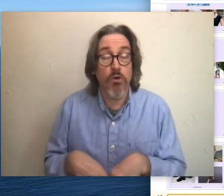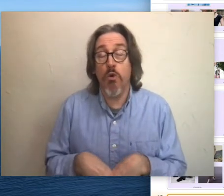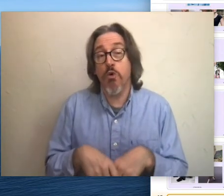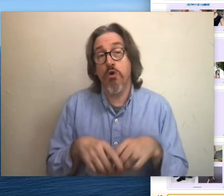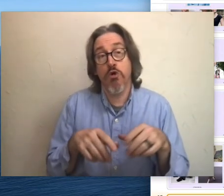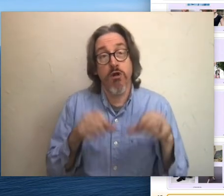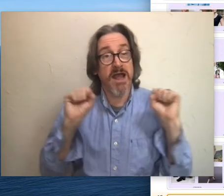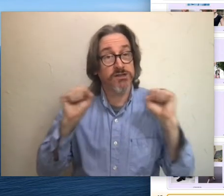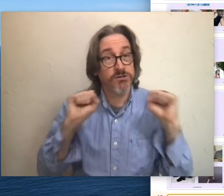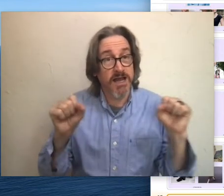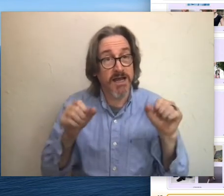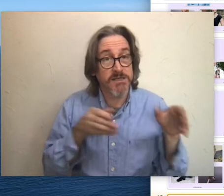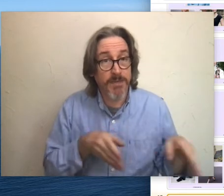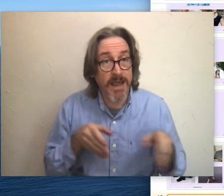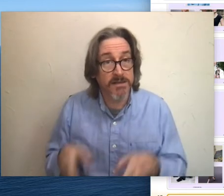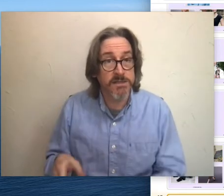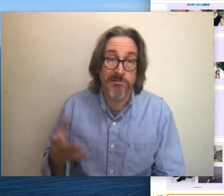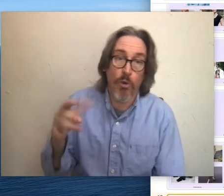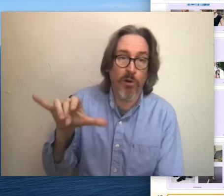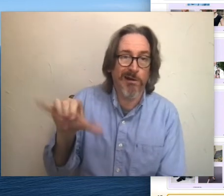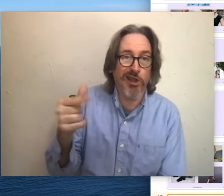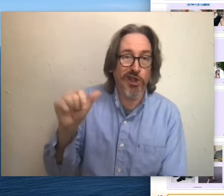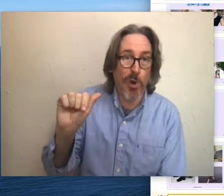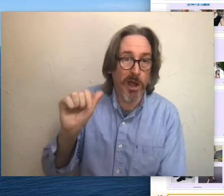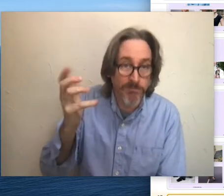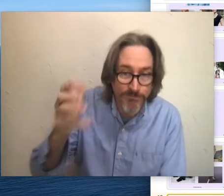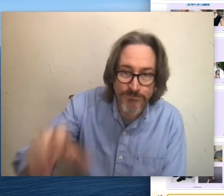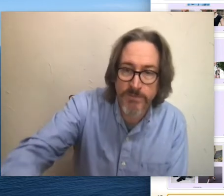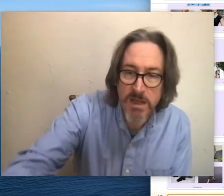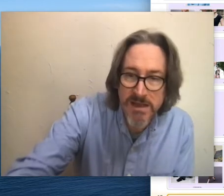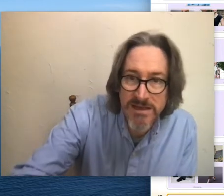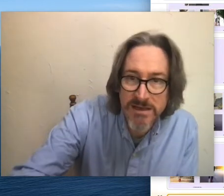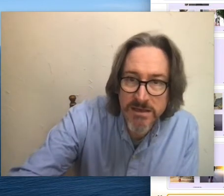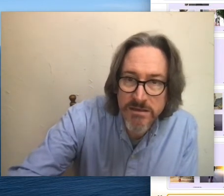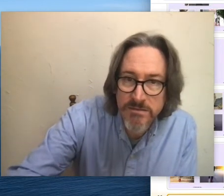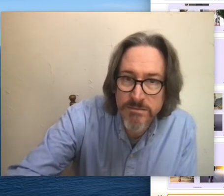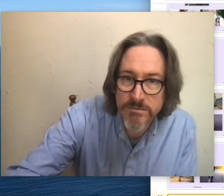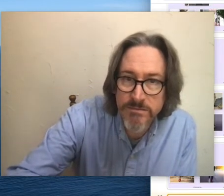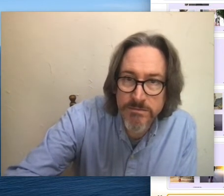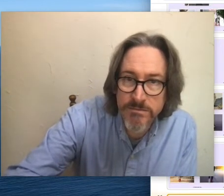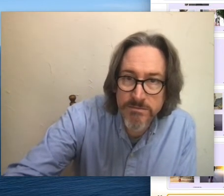pants or exercise pants or yoga.